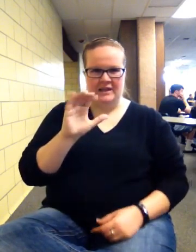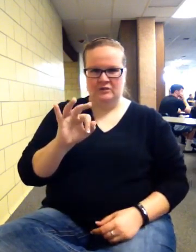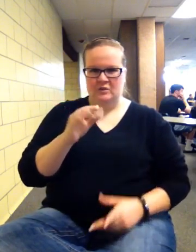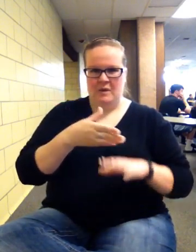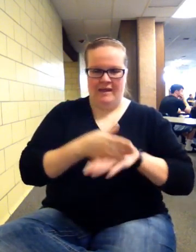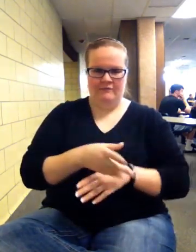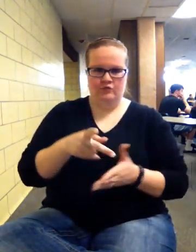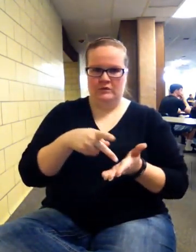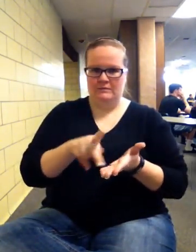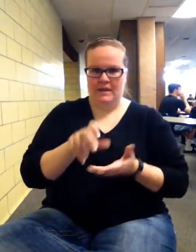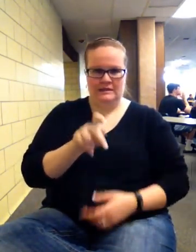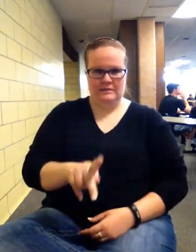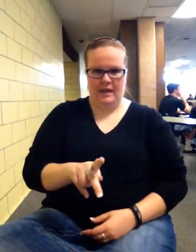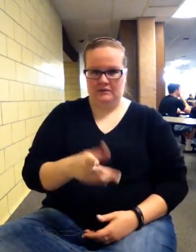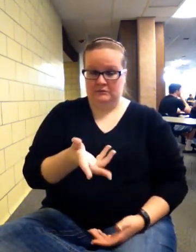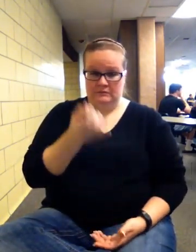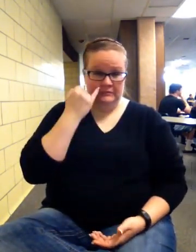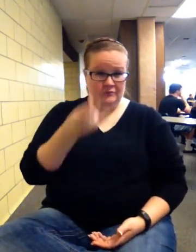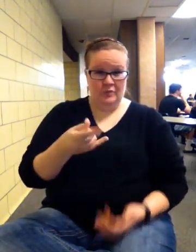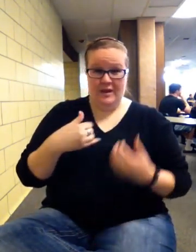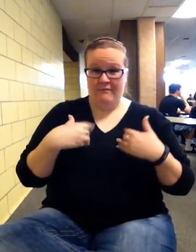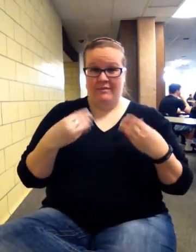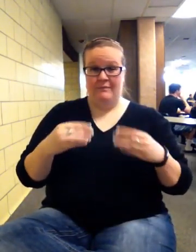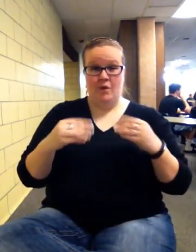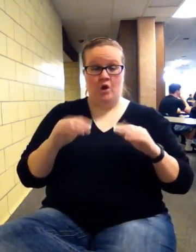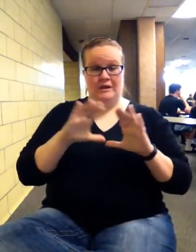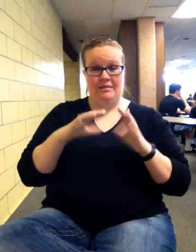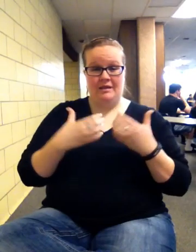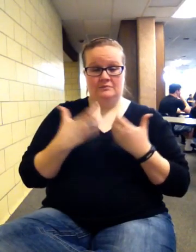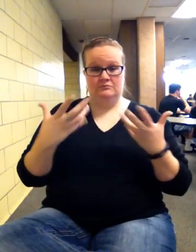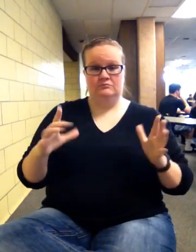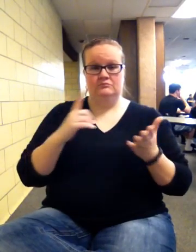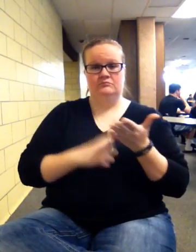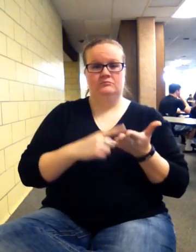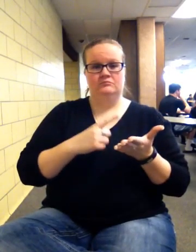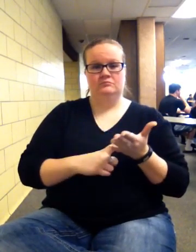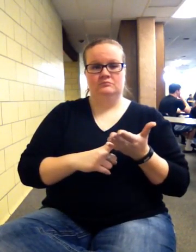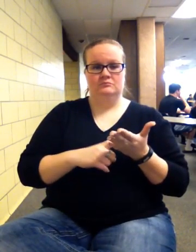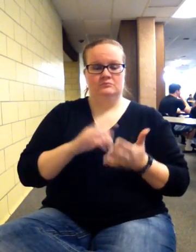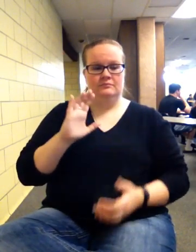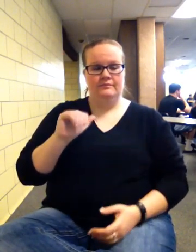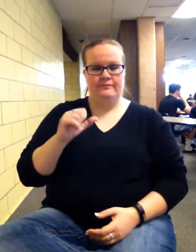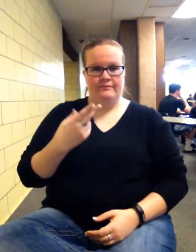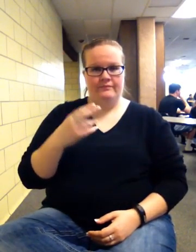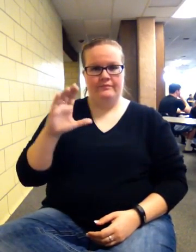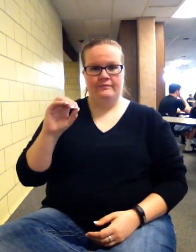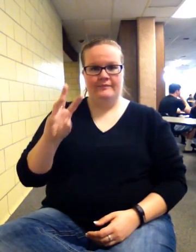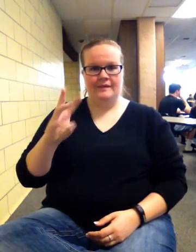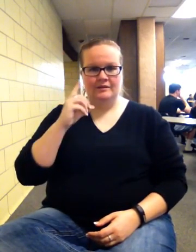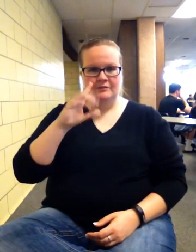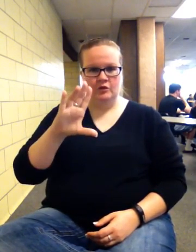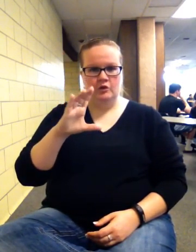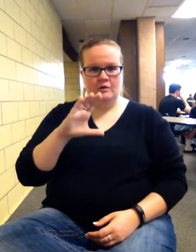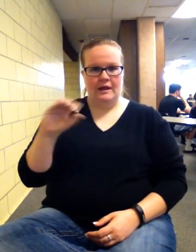back. So if you guys have had your marketing class and you've talked about cash cows for your company, meaning projects that you put into place that